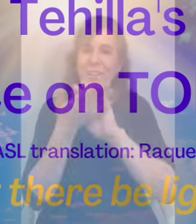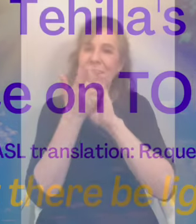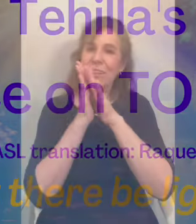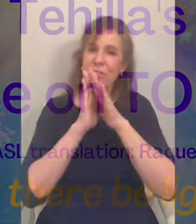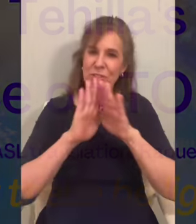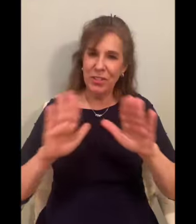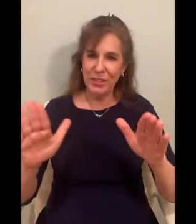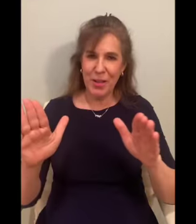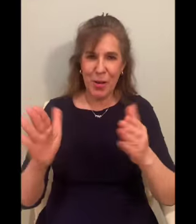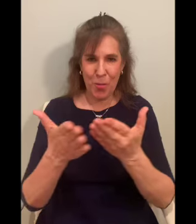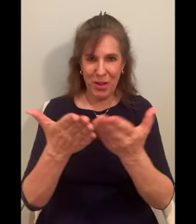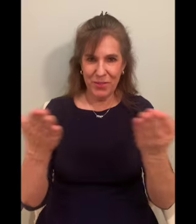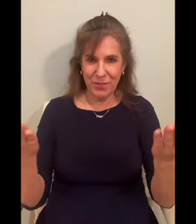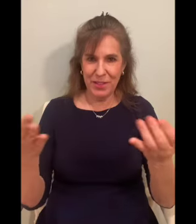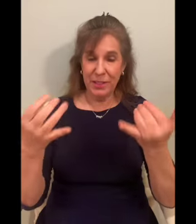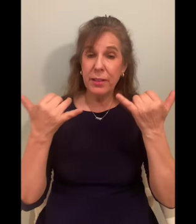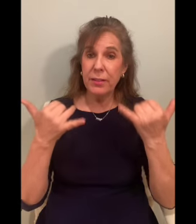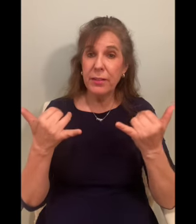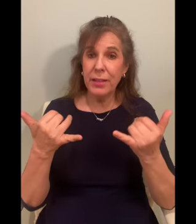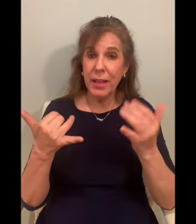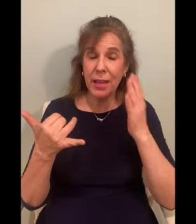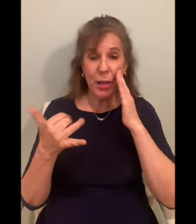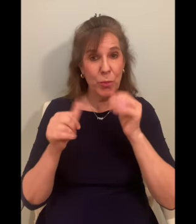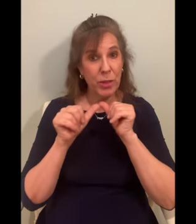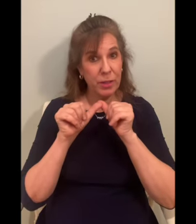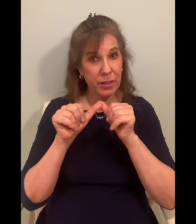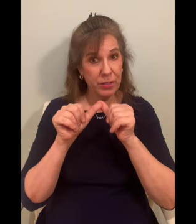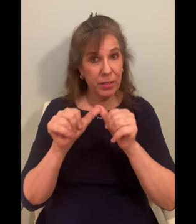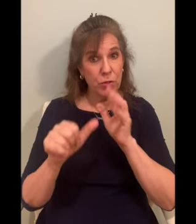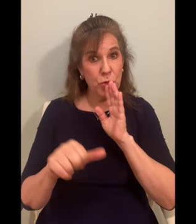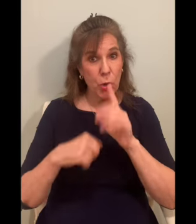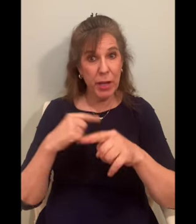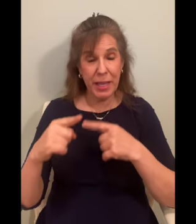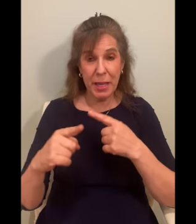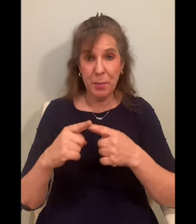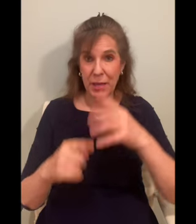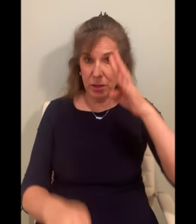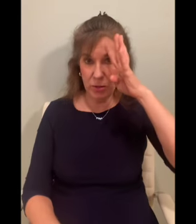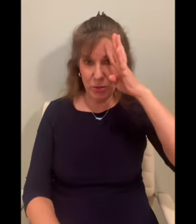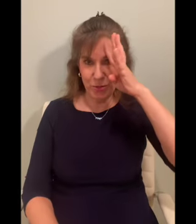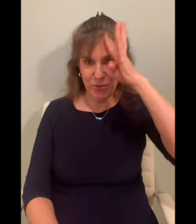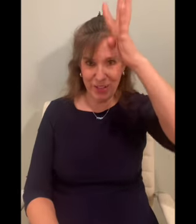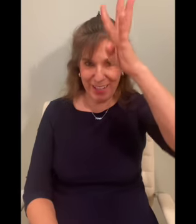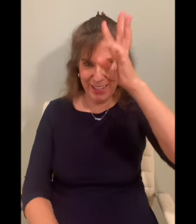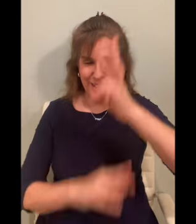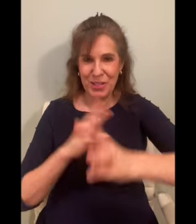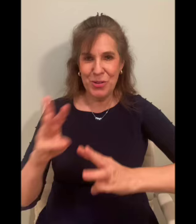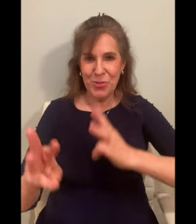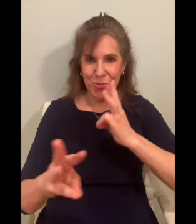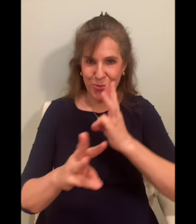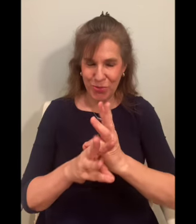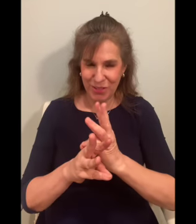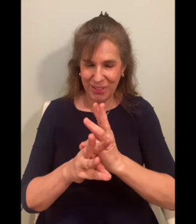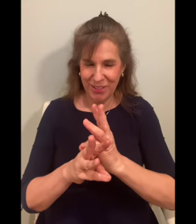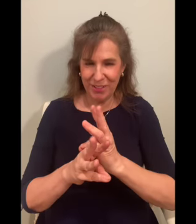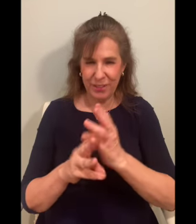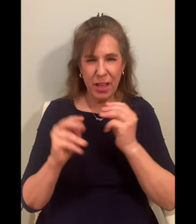Shalom to everybody. So today we'll try to continue with the creation of the world, just faster than what we had